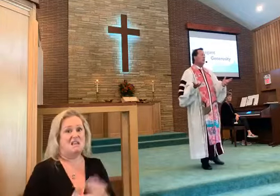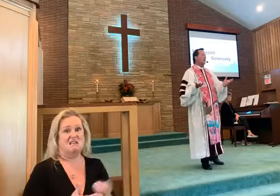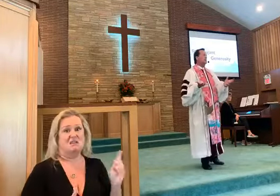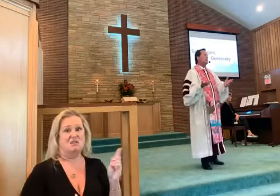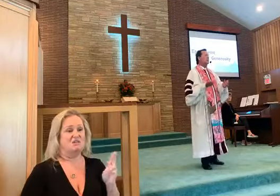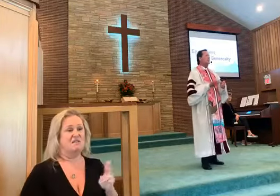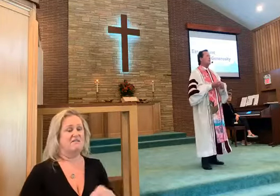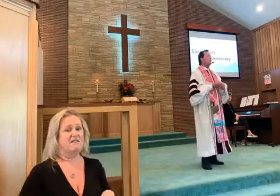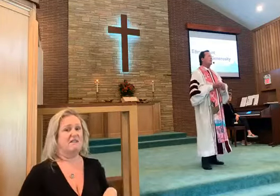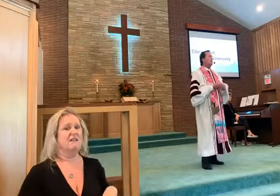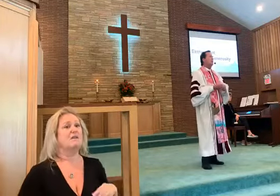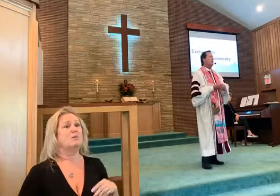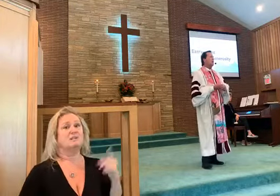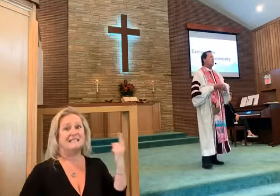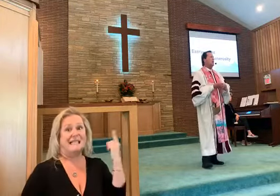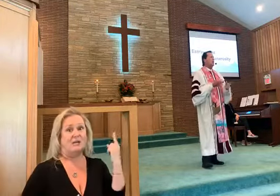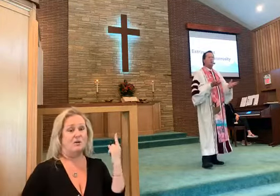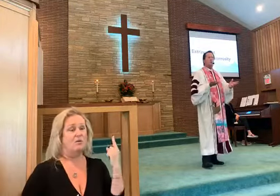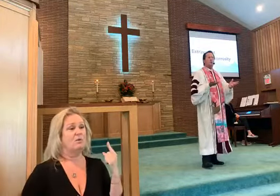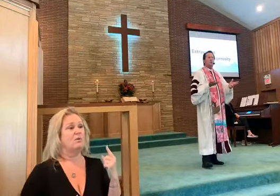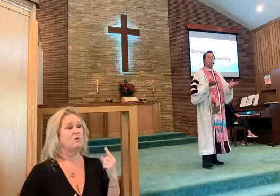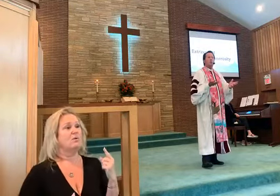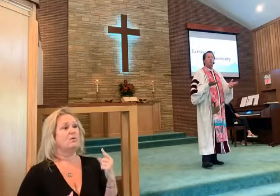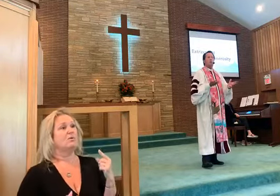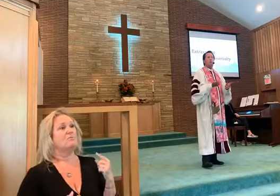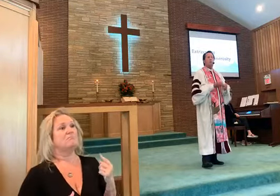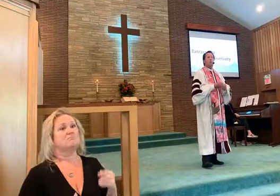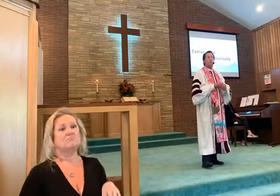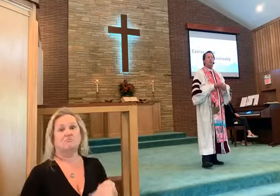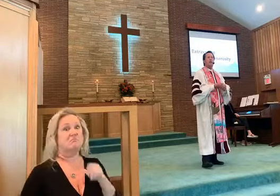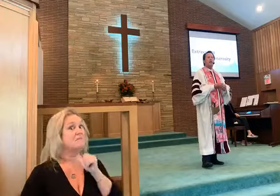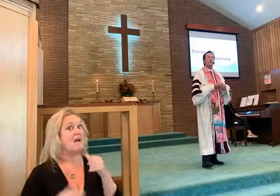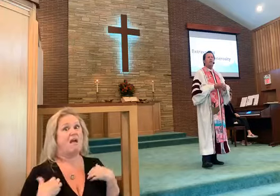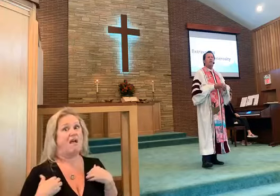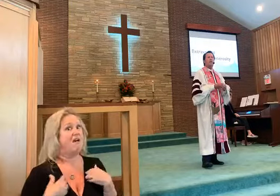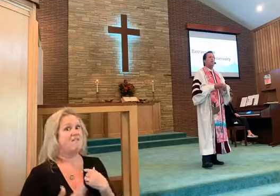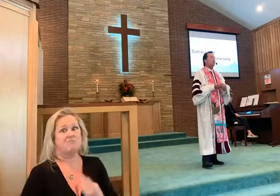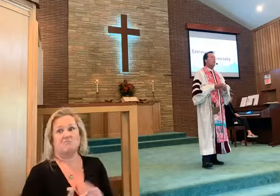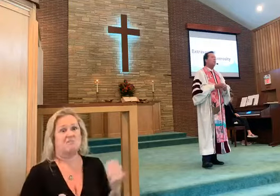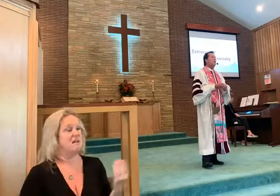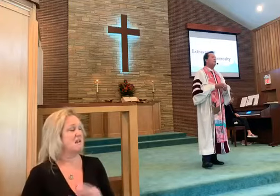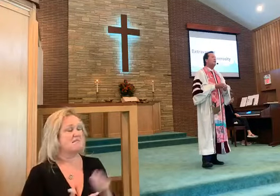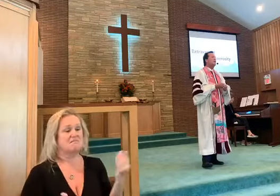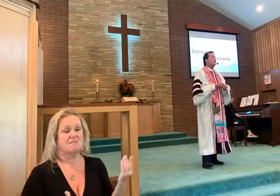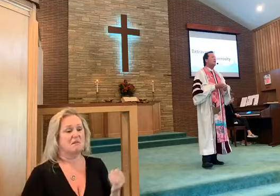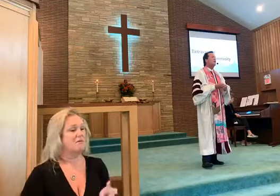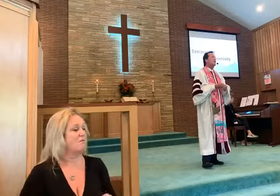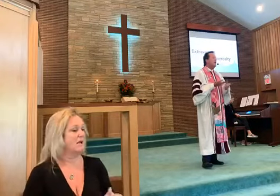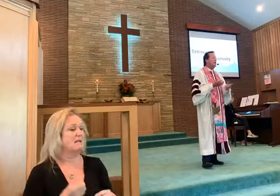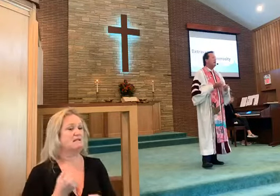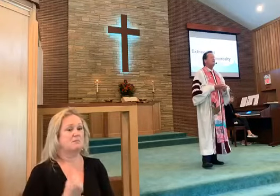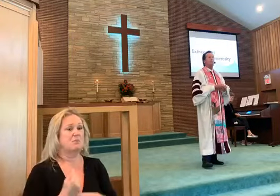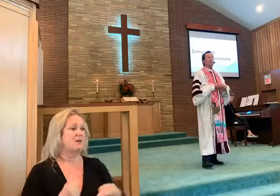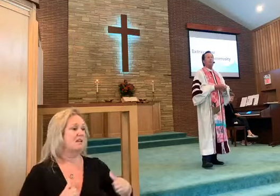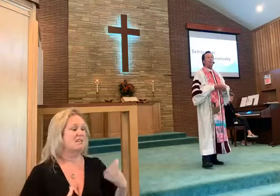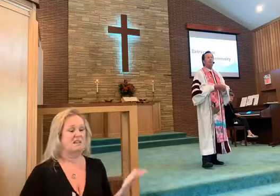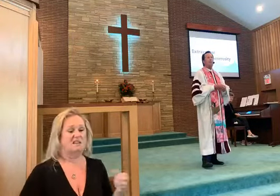were widows or single women, they were broke. They had no money, no way to support anything. And